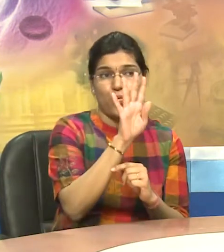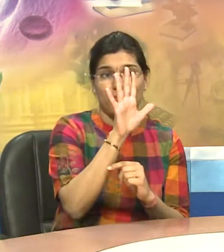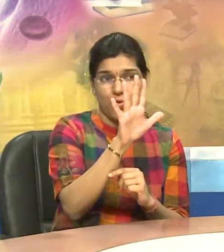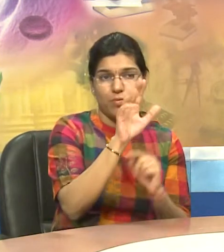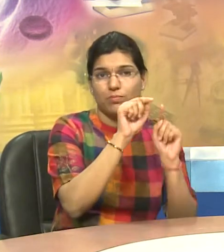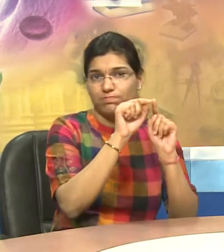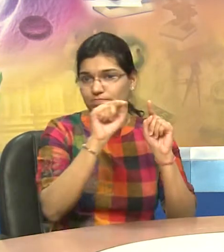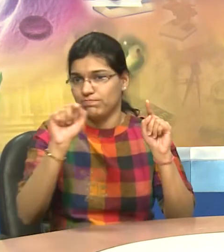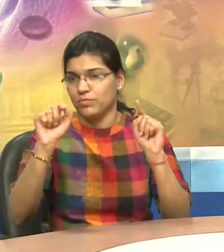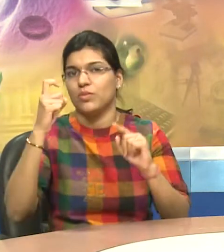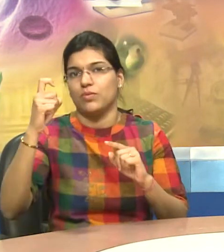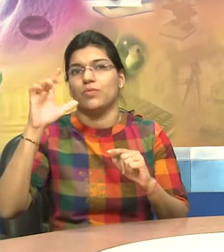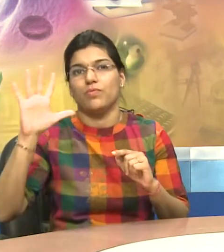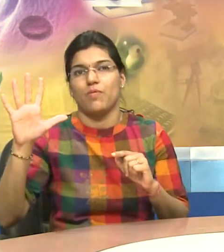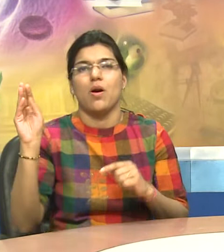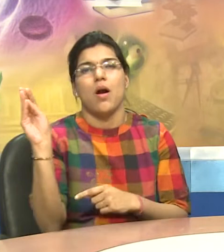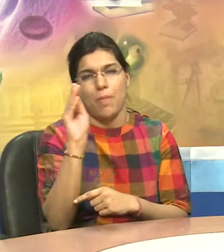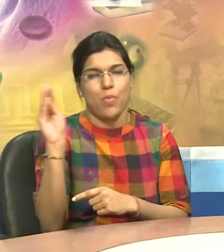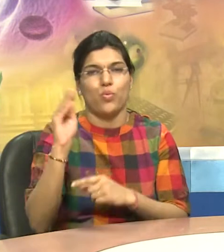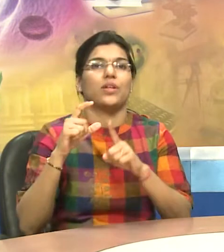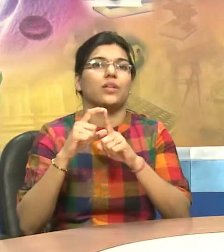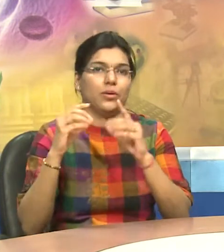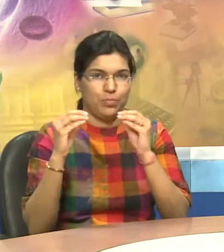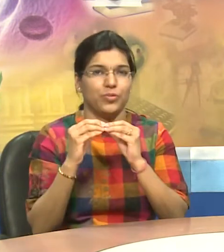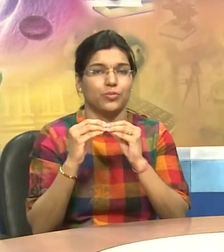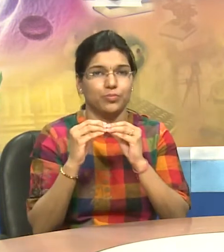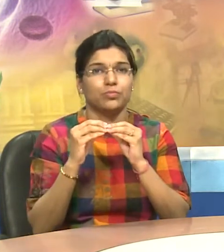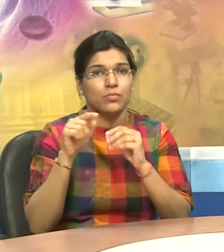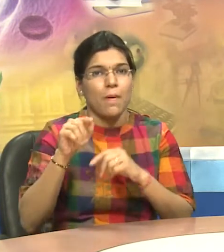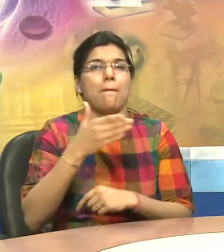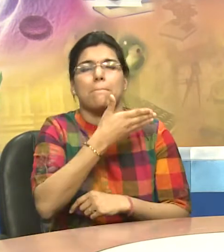feel comfortable between 45 to 75 decibels.